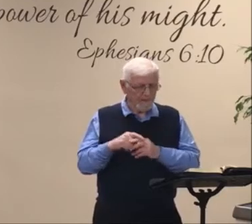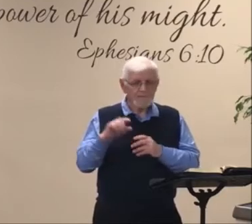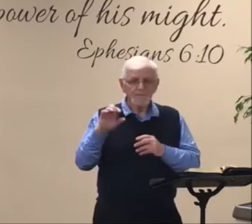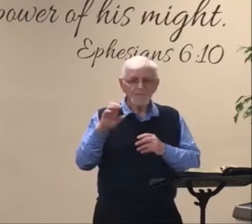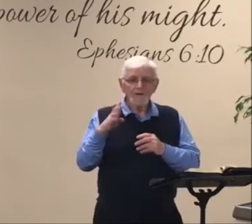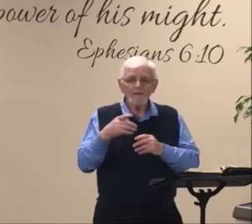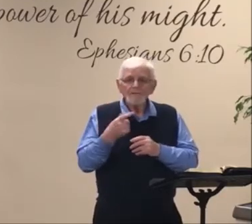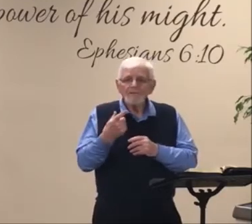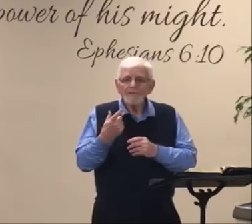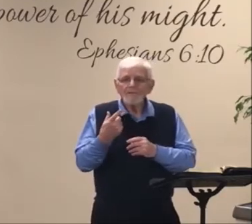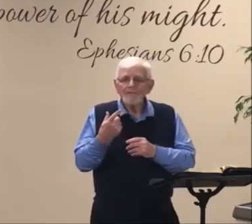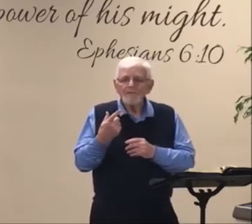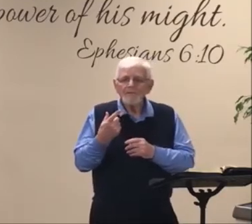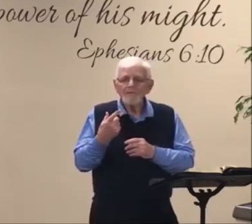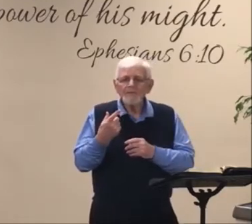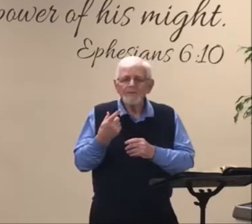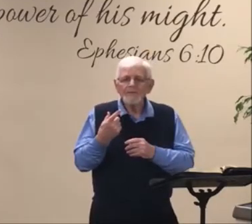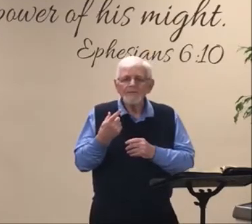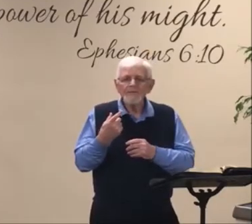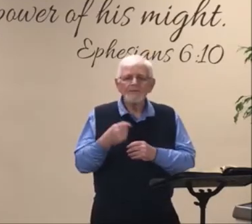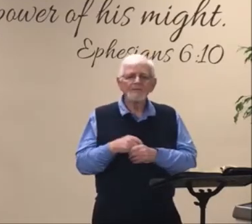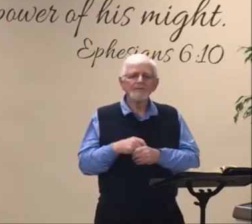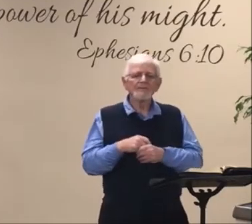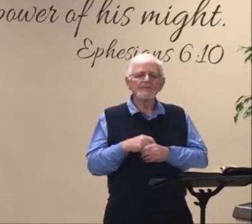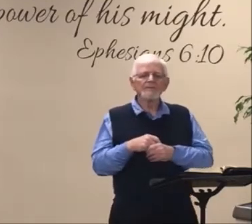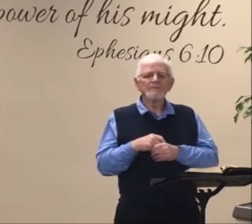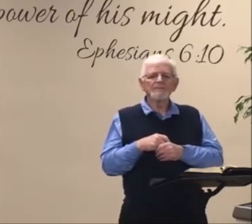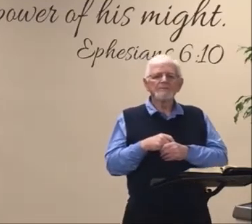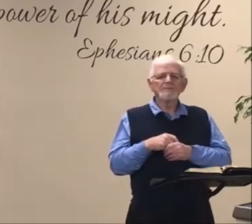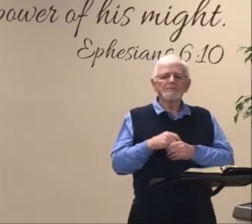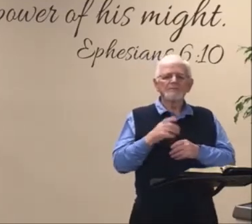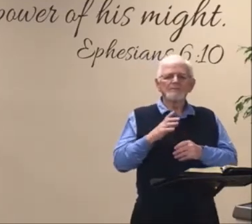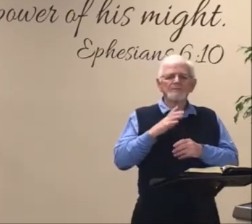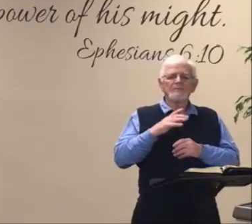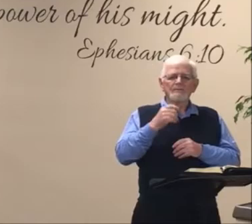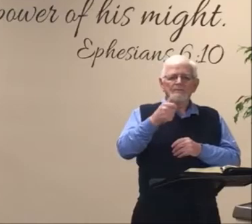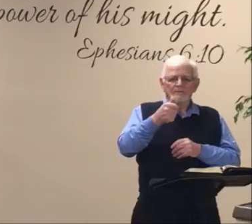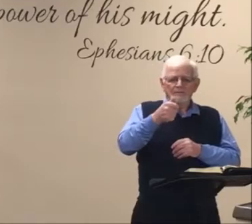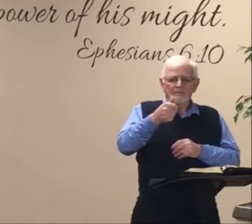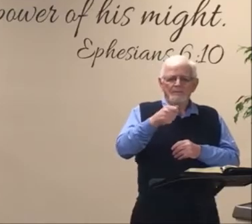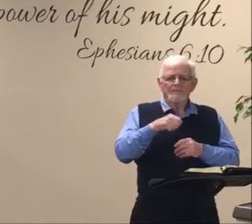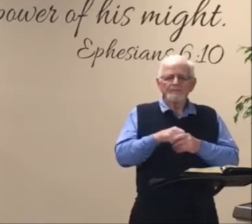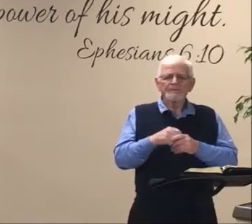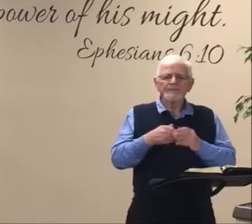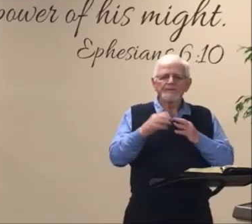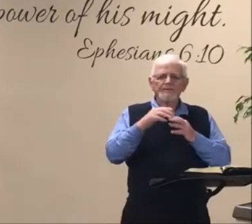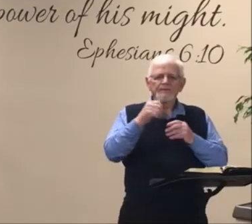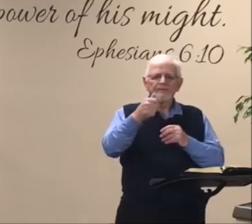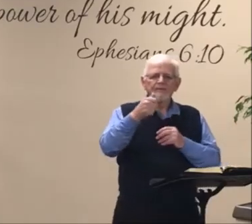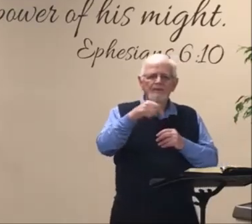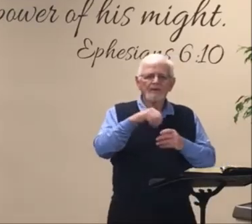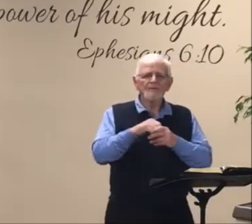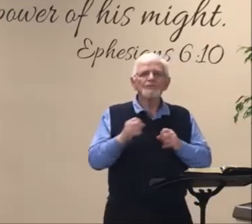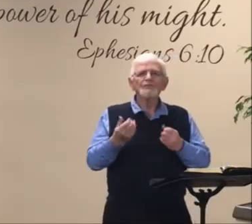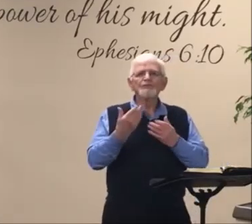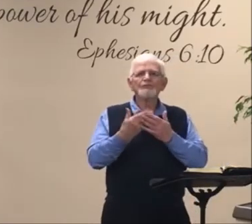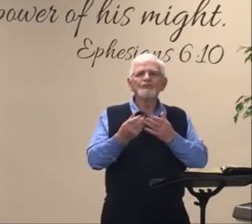say, in justifying themselves and trying to paint themselves in a good light,